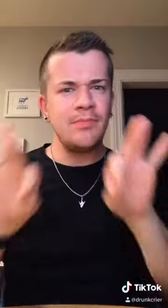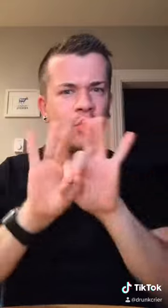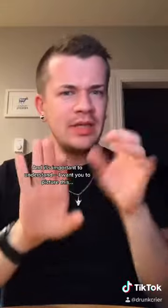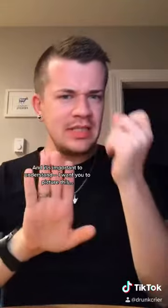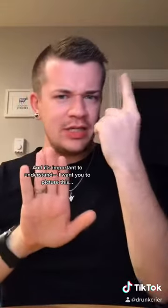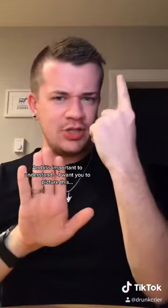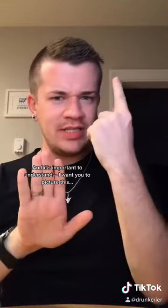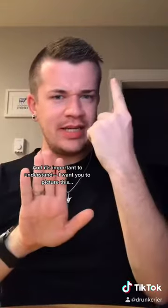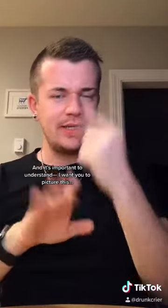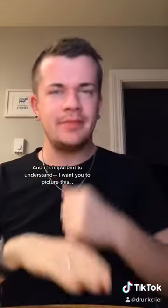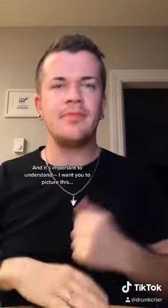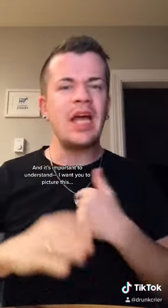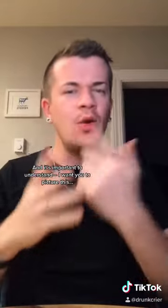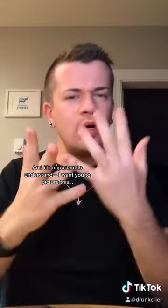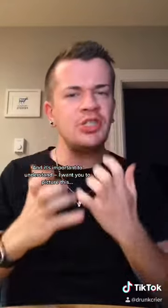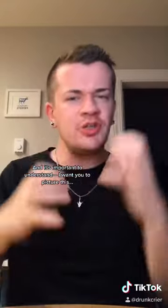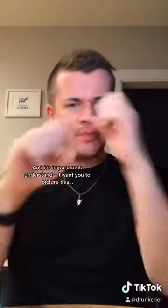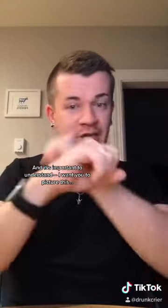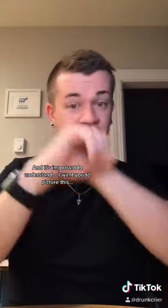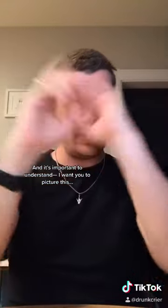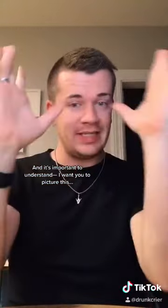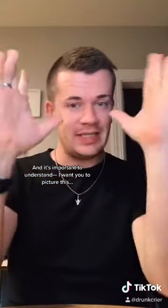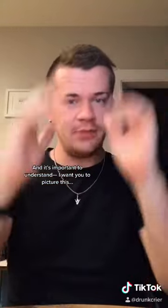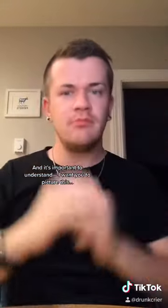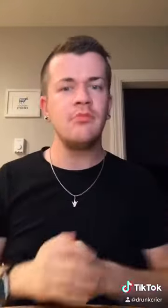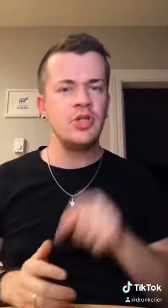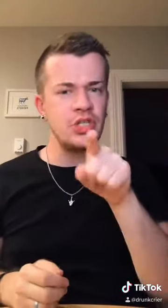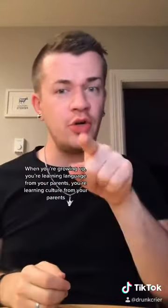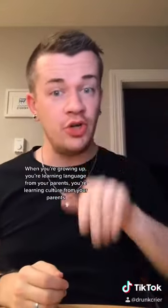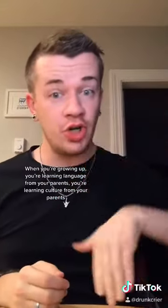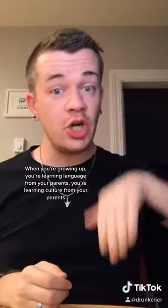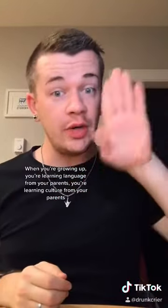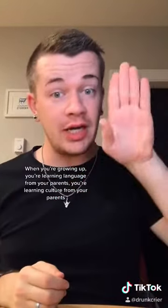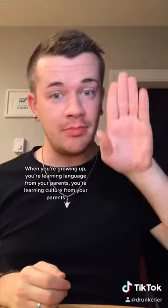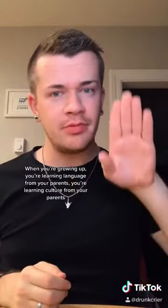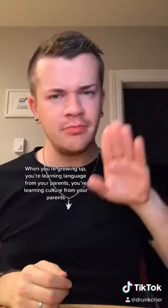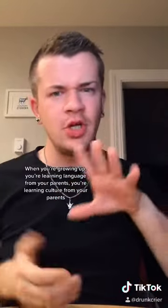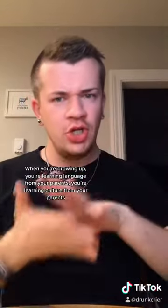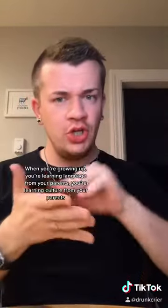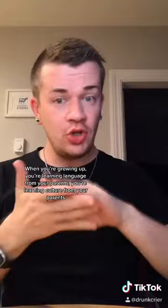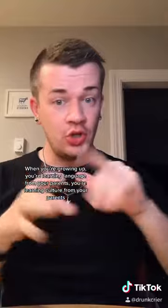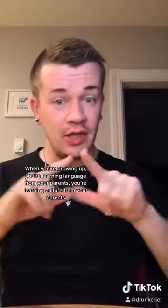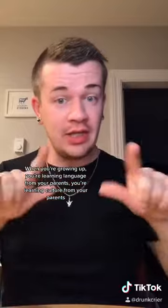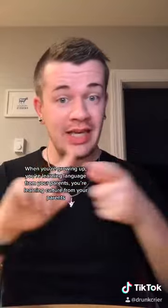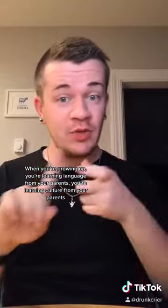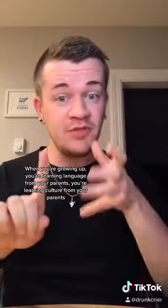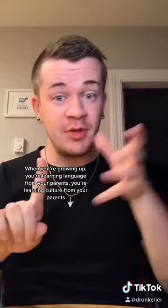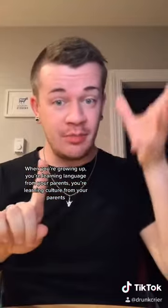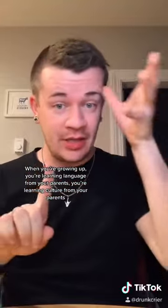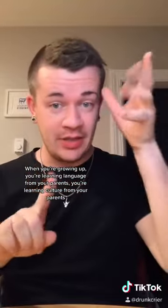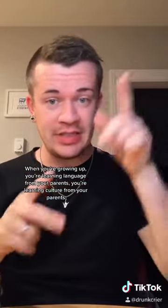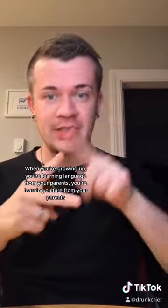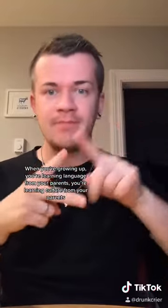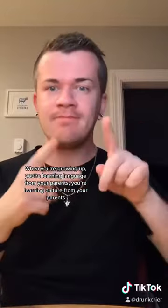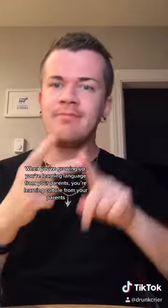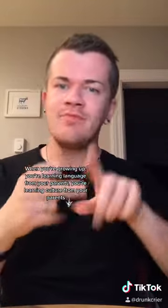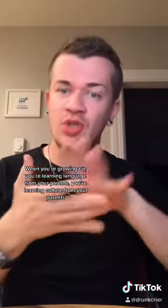important to understand. I want you to picture this. So you're growing up, you're learning language from your parents, you're